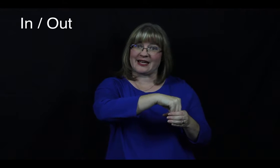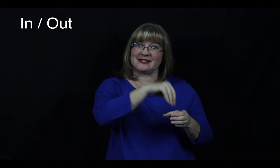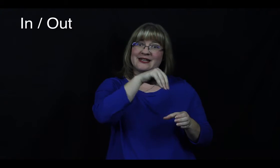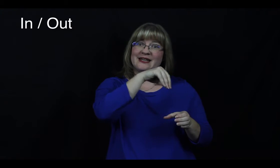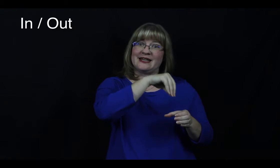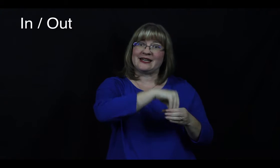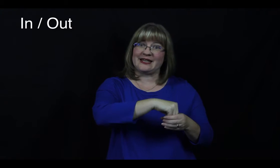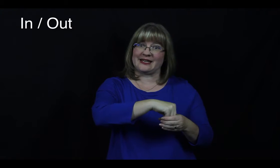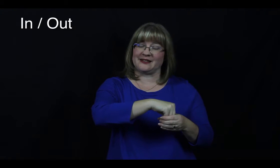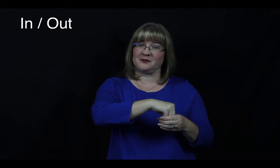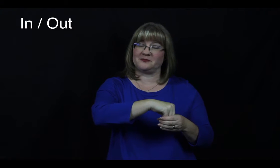hand. In.